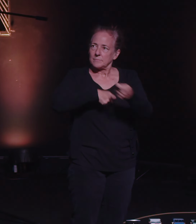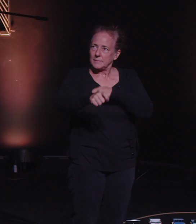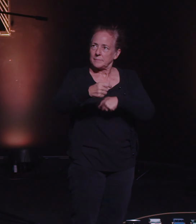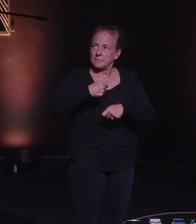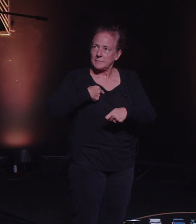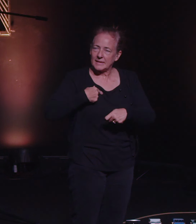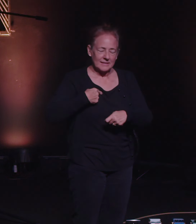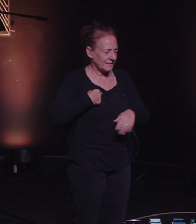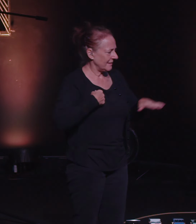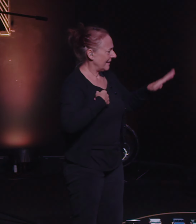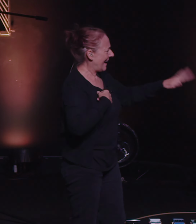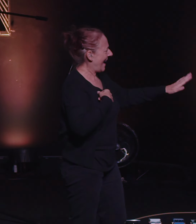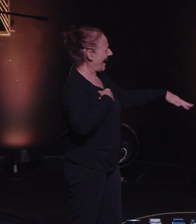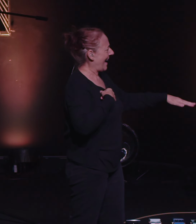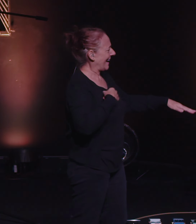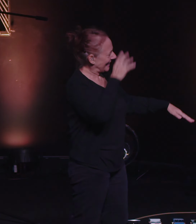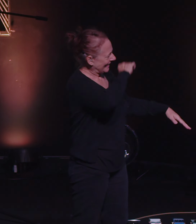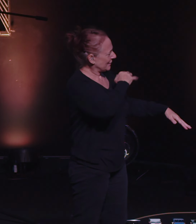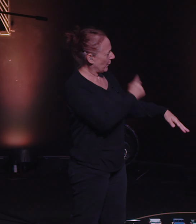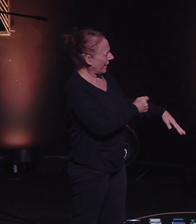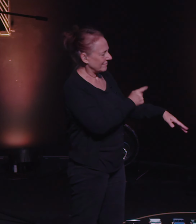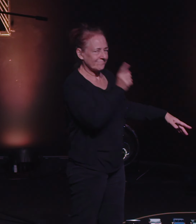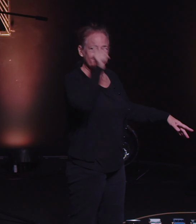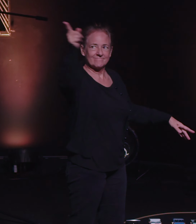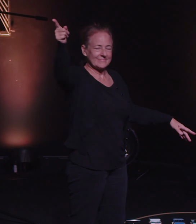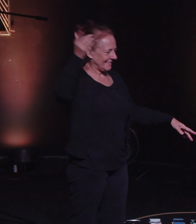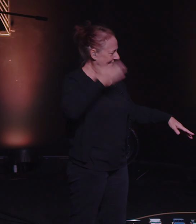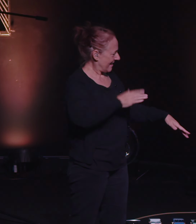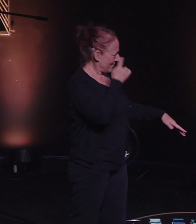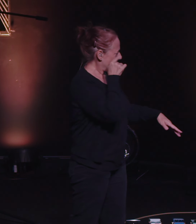but allow that to be my fuel for life.